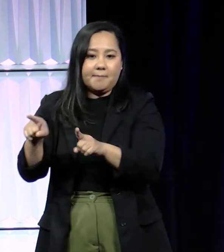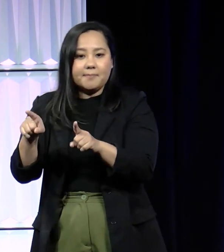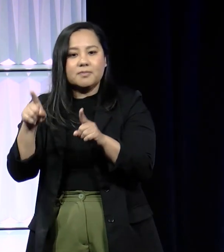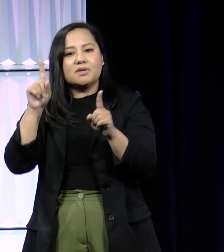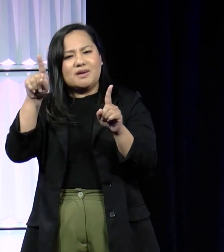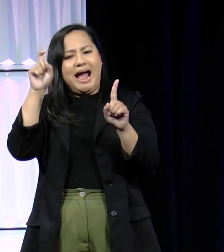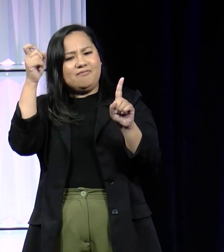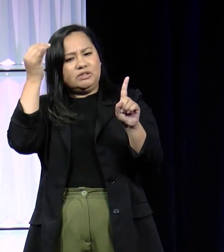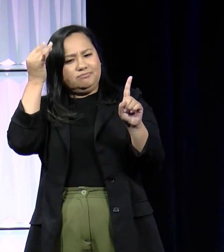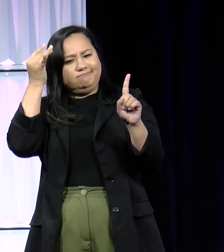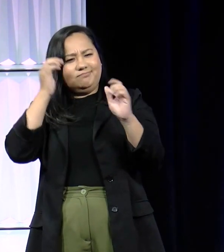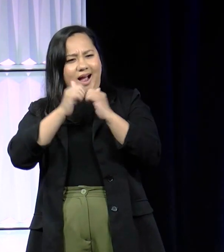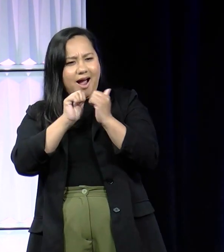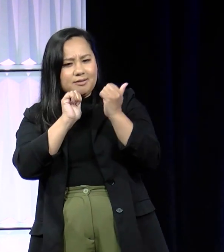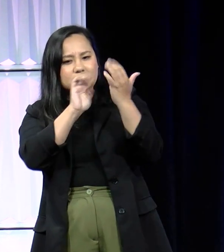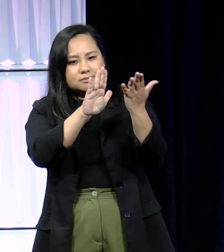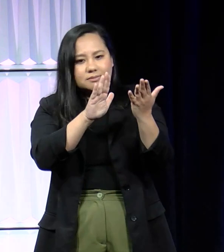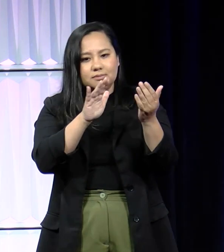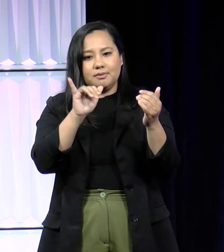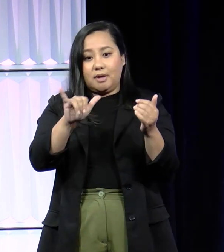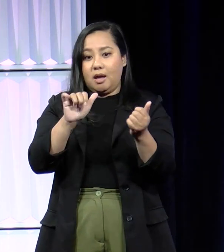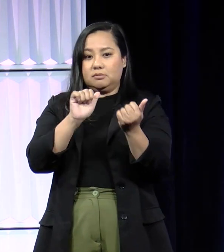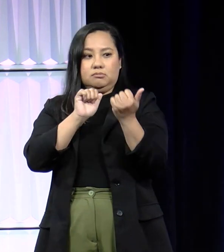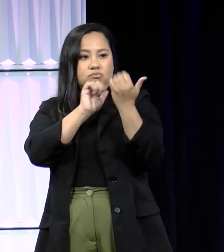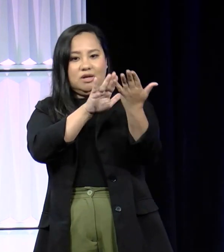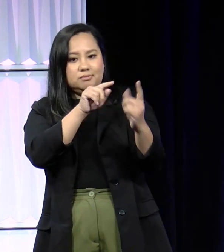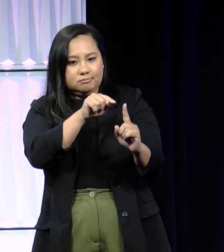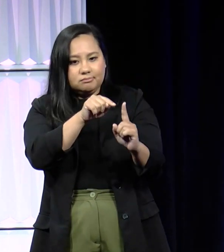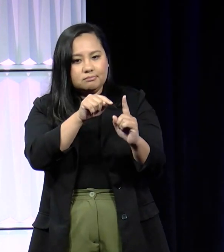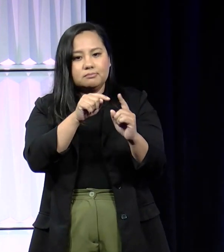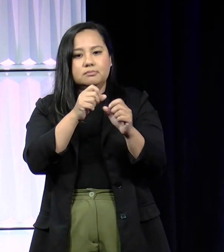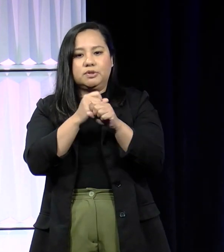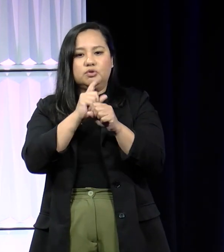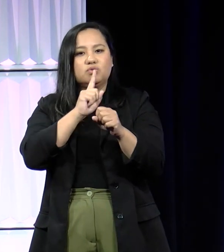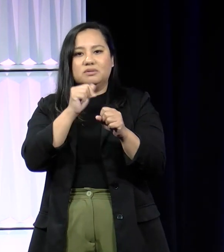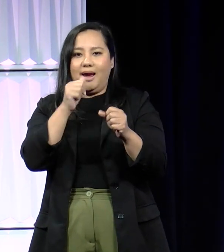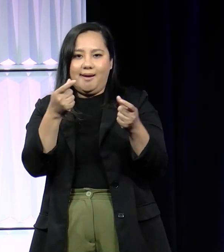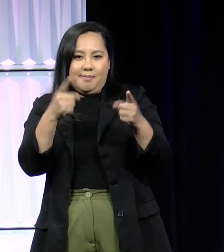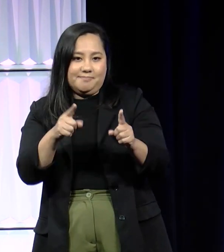address the reoccurrence of violence.